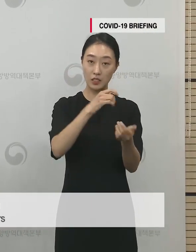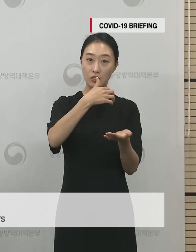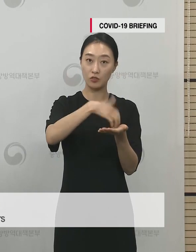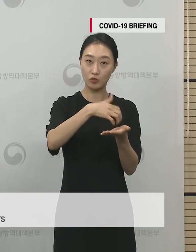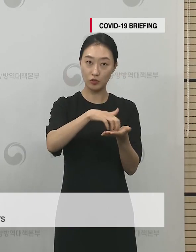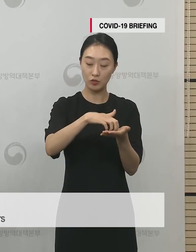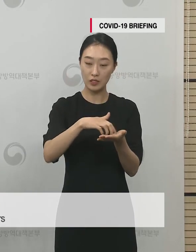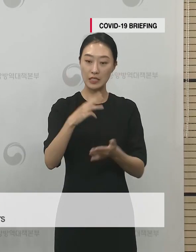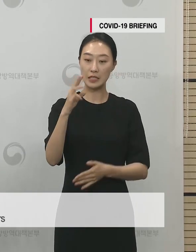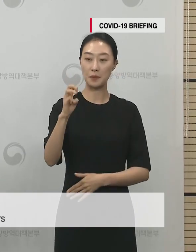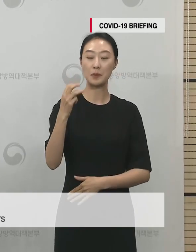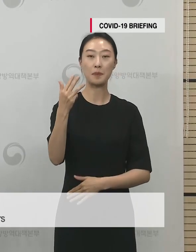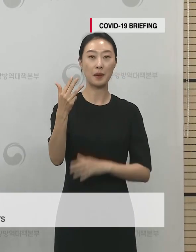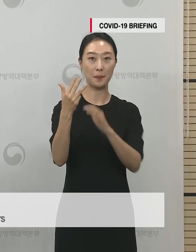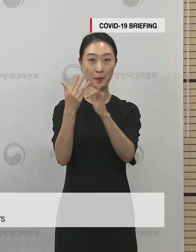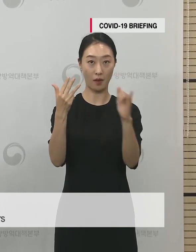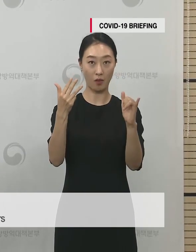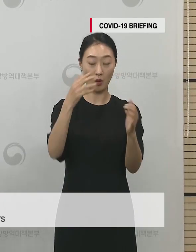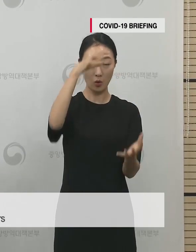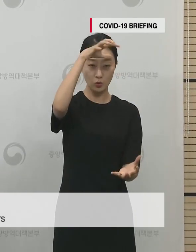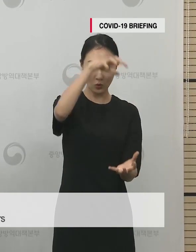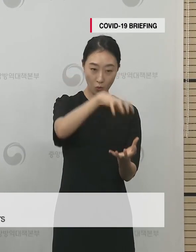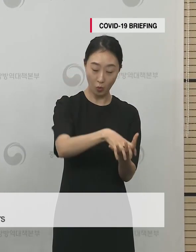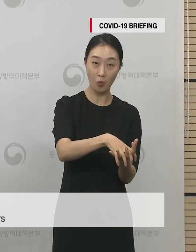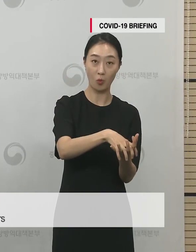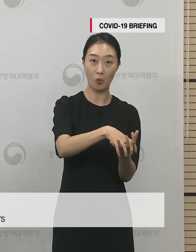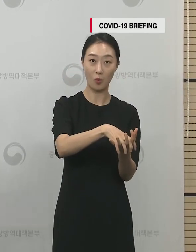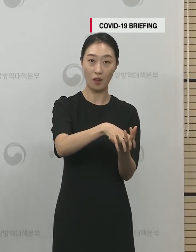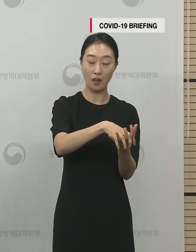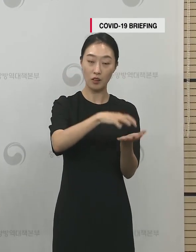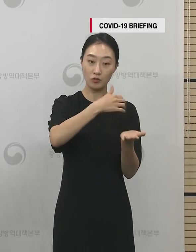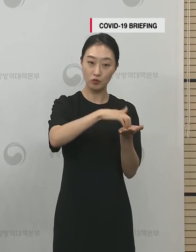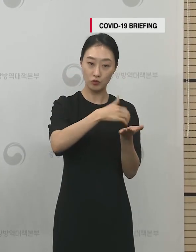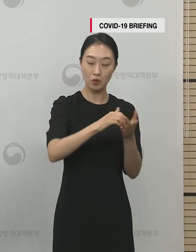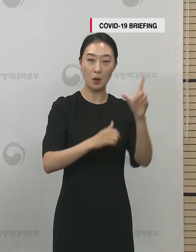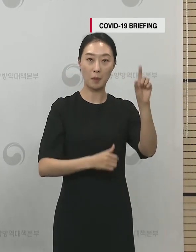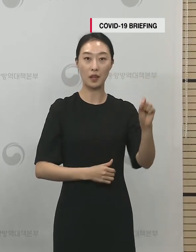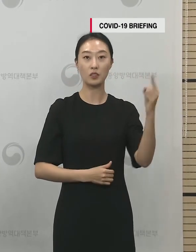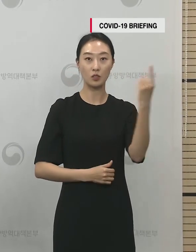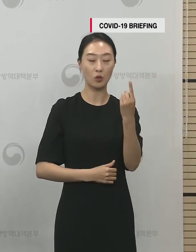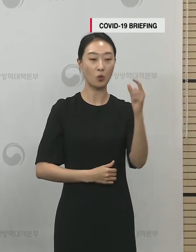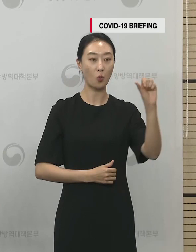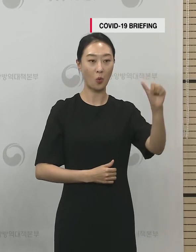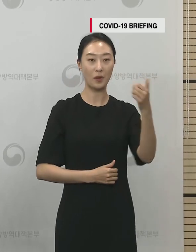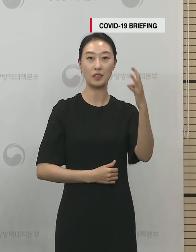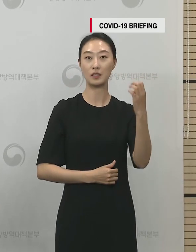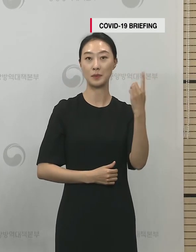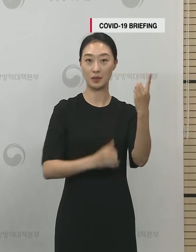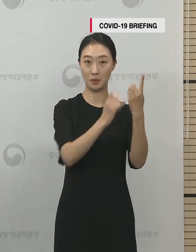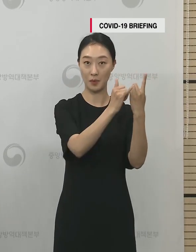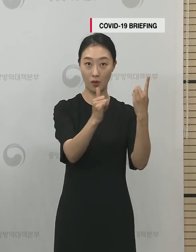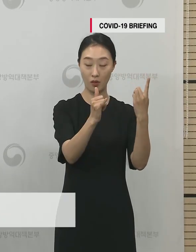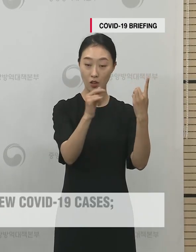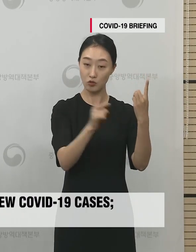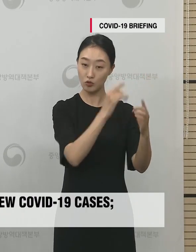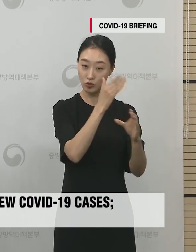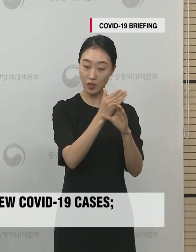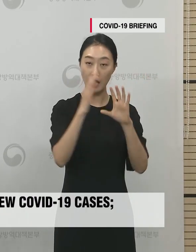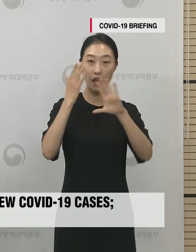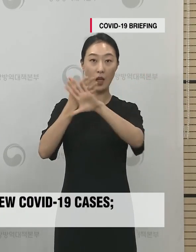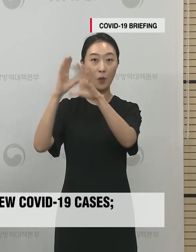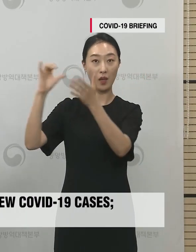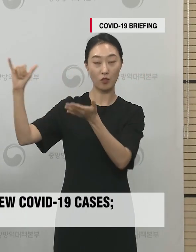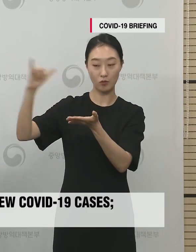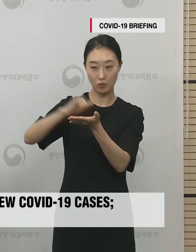of today midnight, we have 38 new cases, and the total number of confirmed cases now stands at